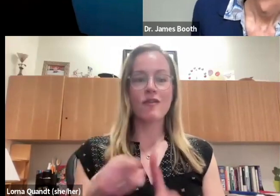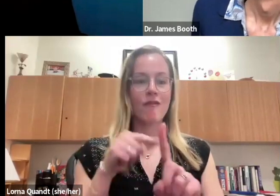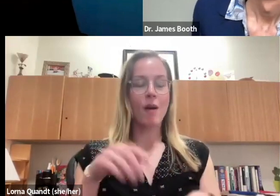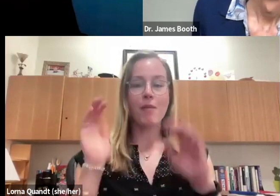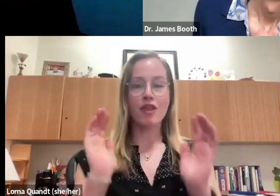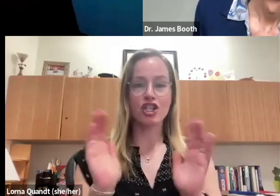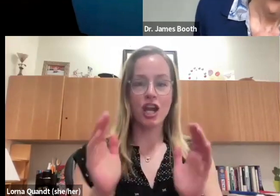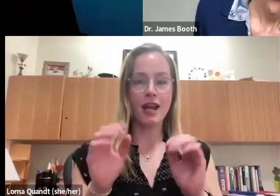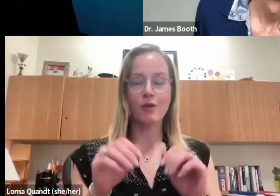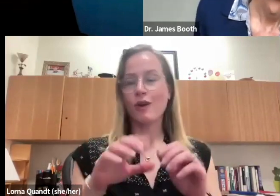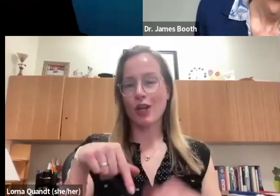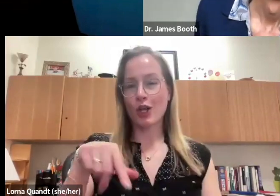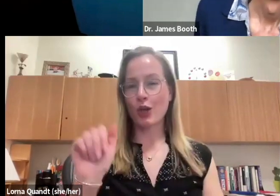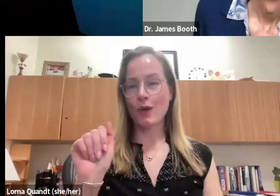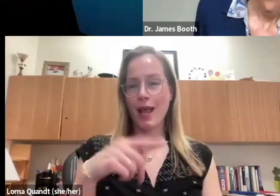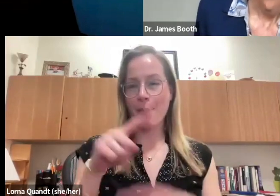Okay.